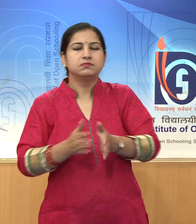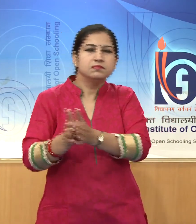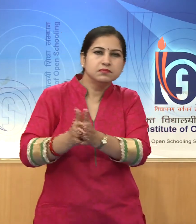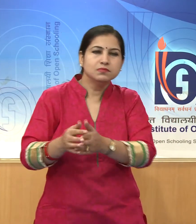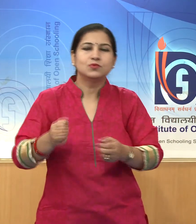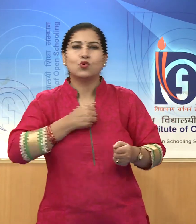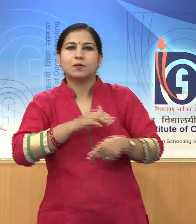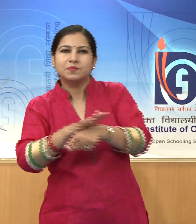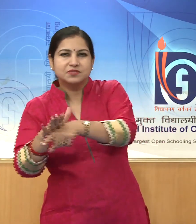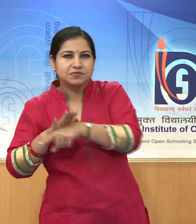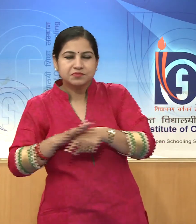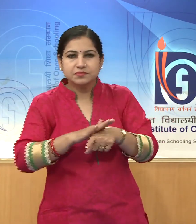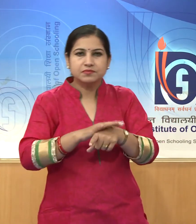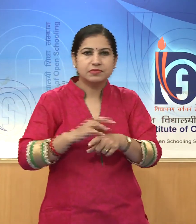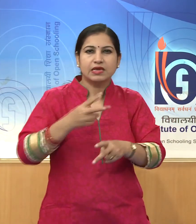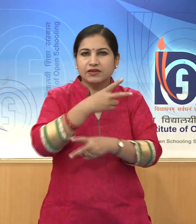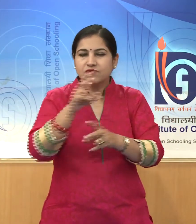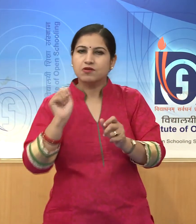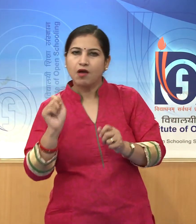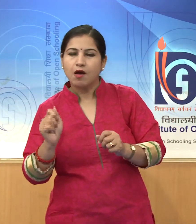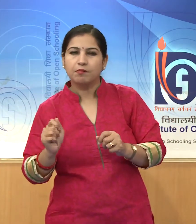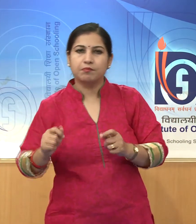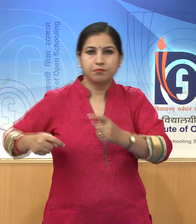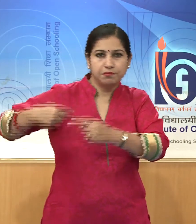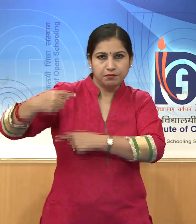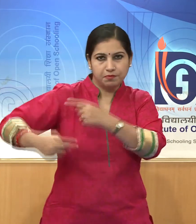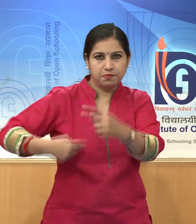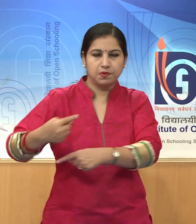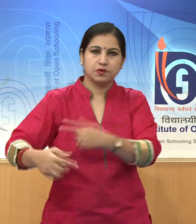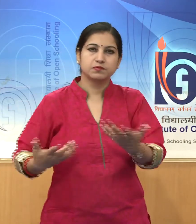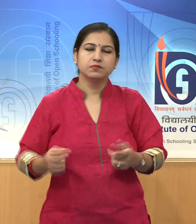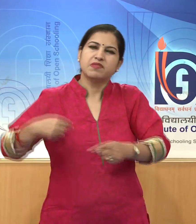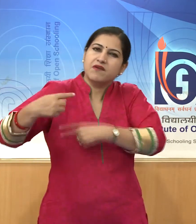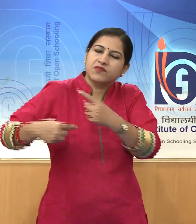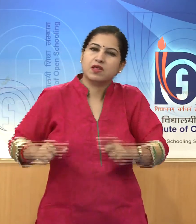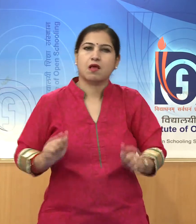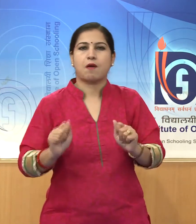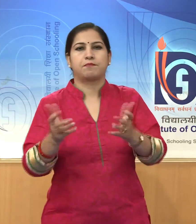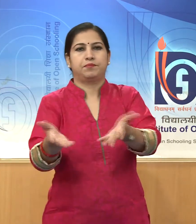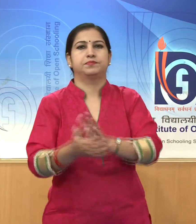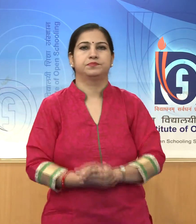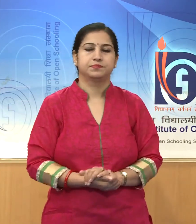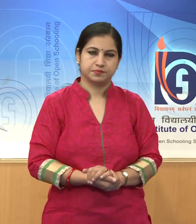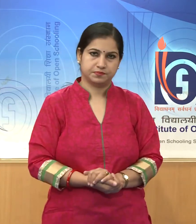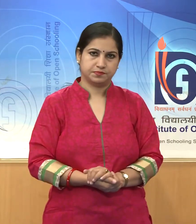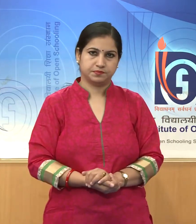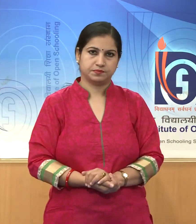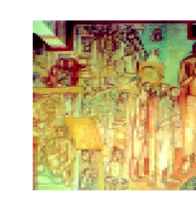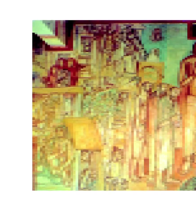engaged in different activities of everyday life.